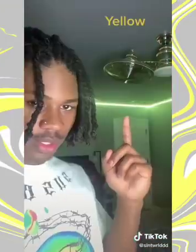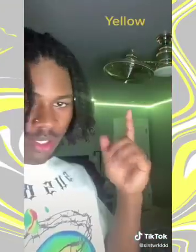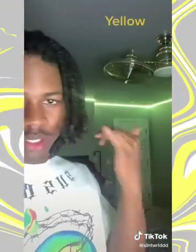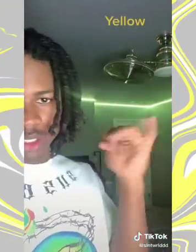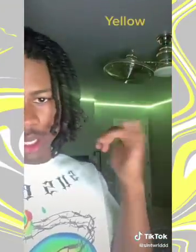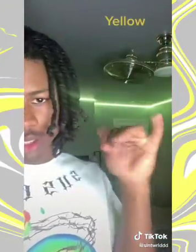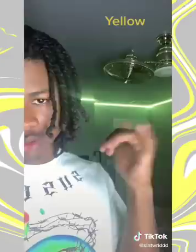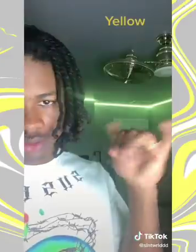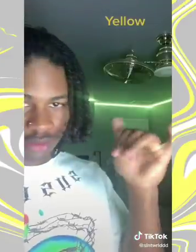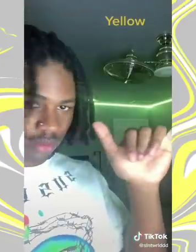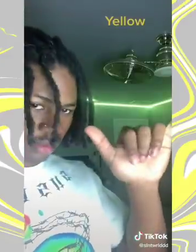yellow,